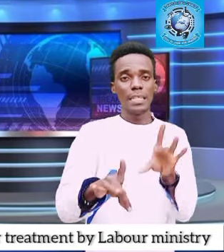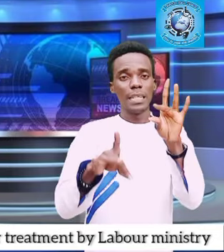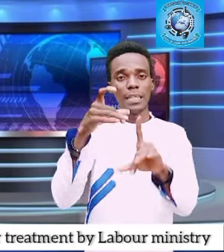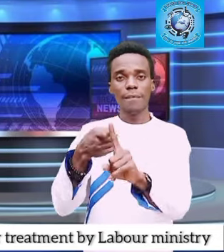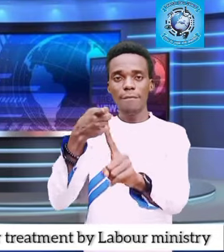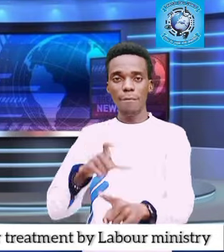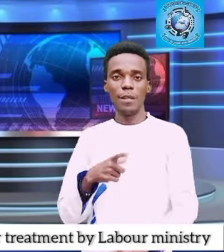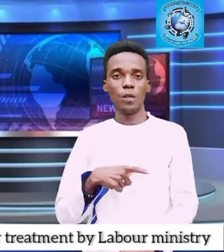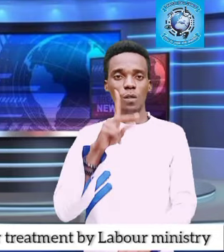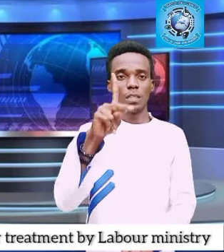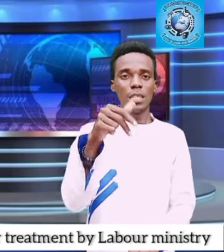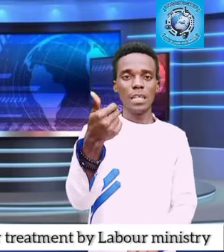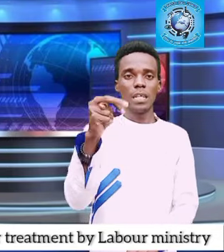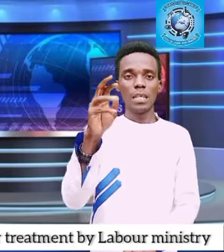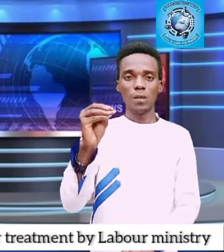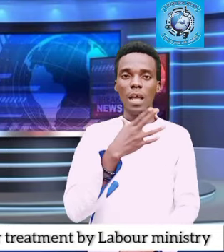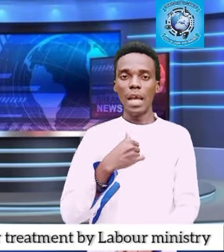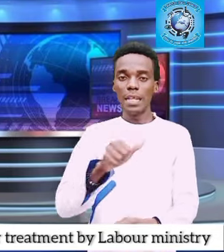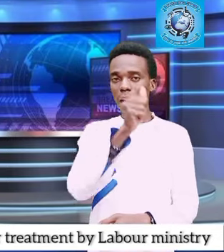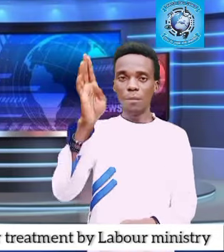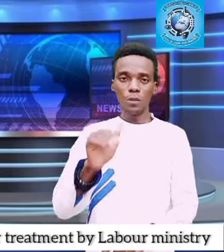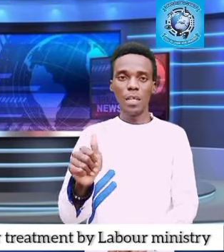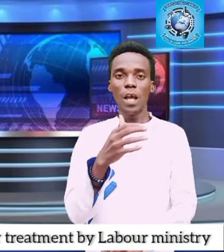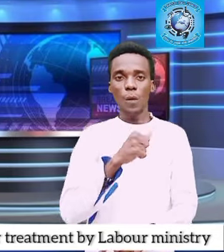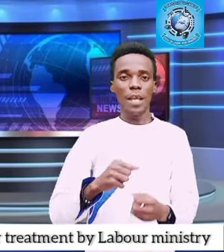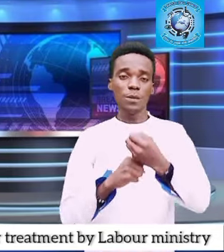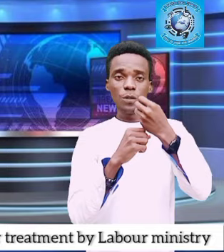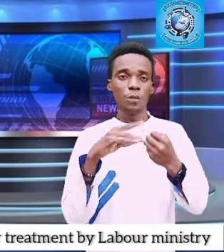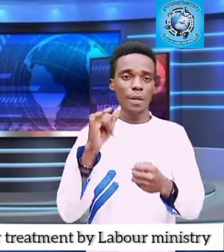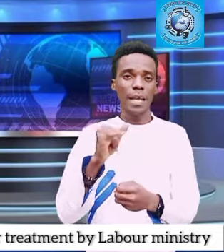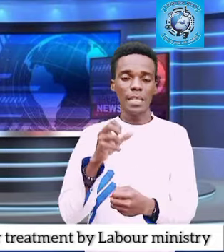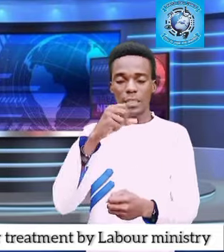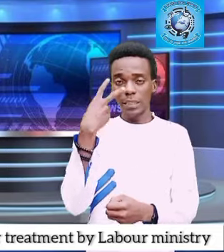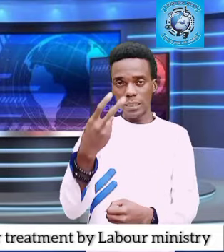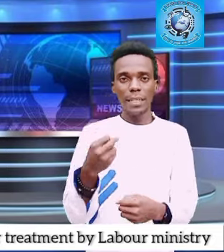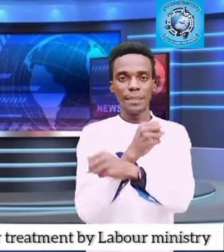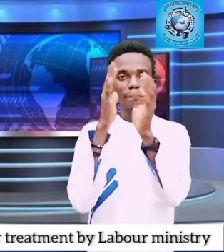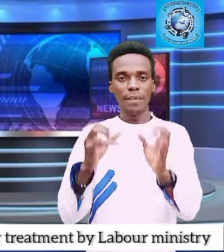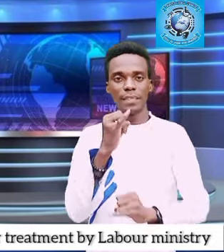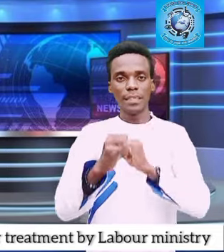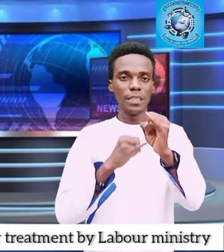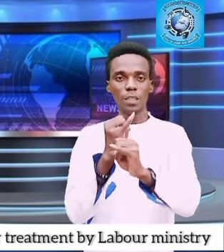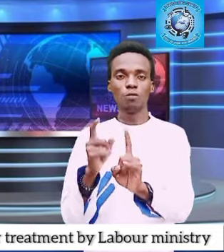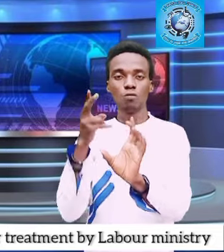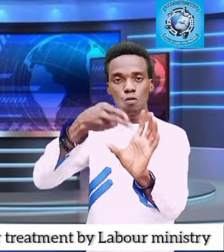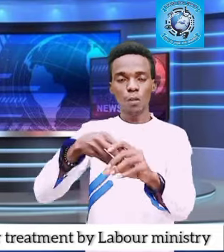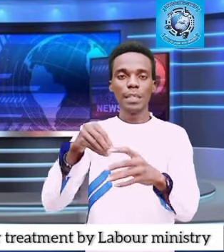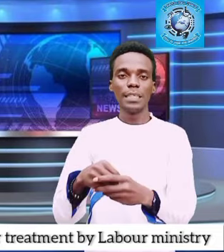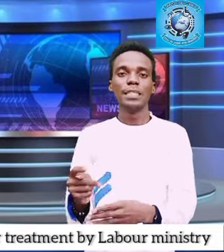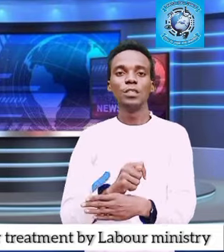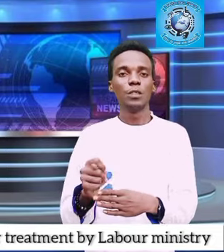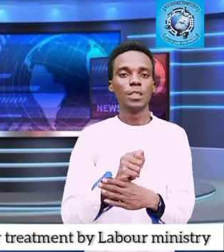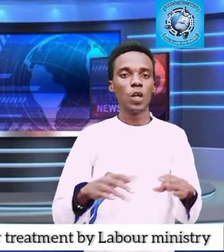Lagos, Kano, and Abuja were recently sponsored by Sightsavers International to partake in an intensive training